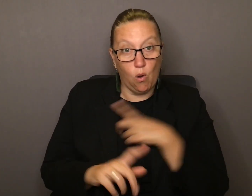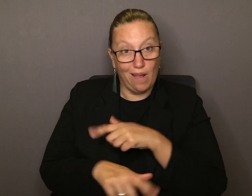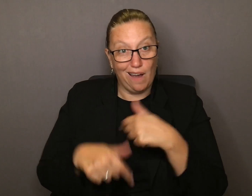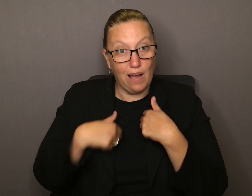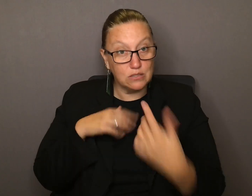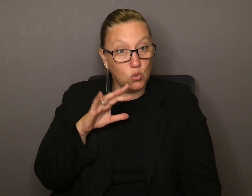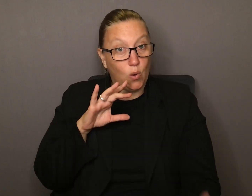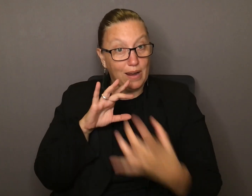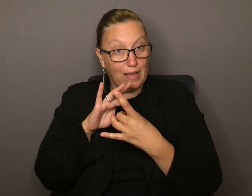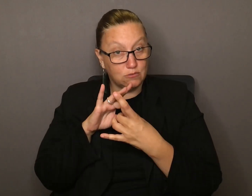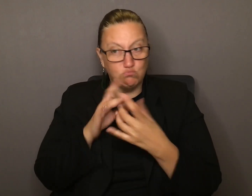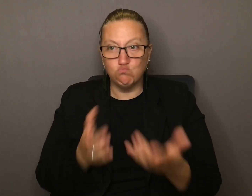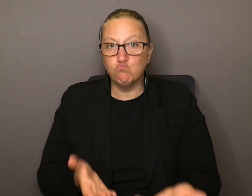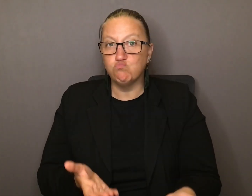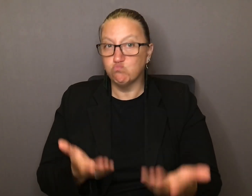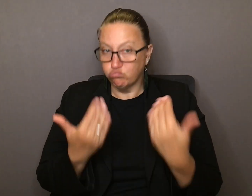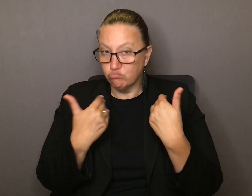We will consider